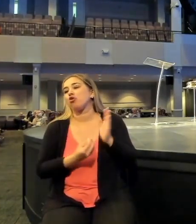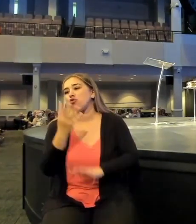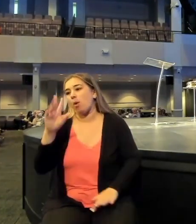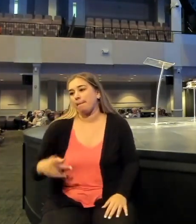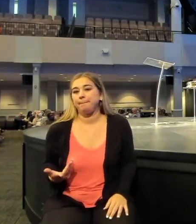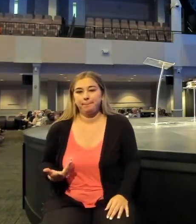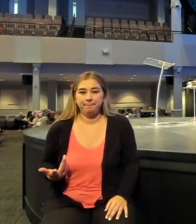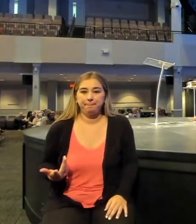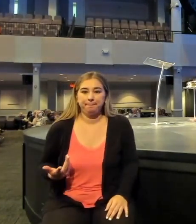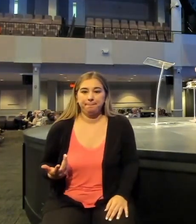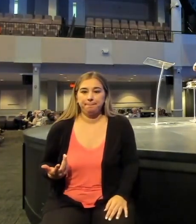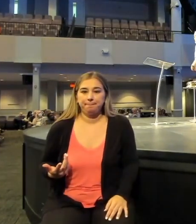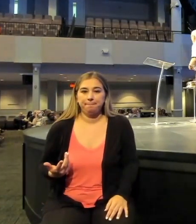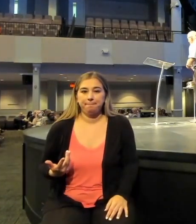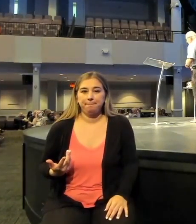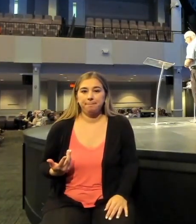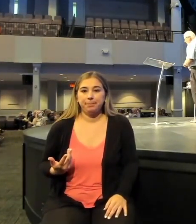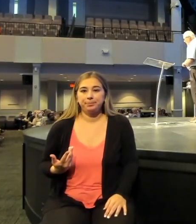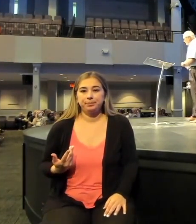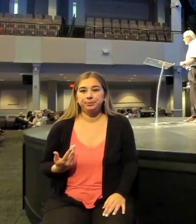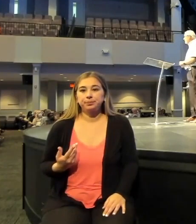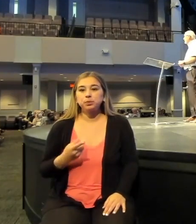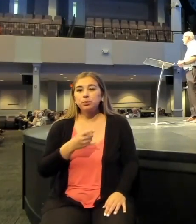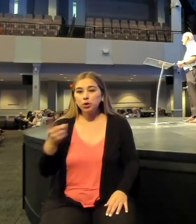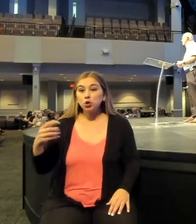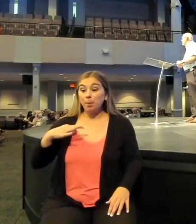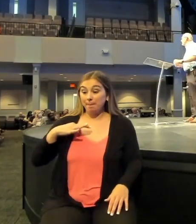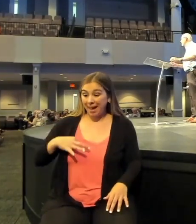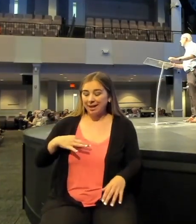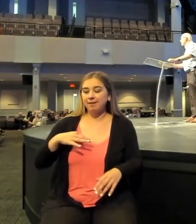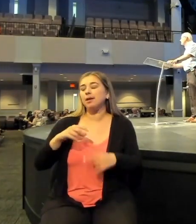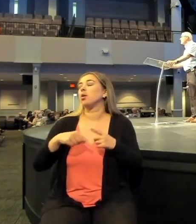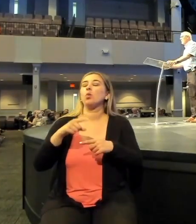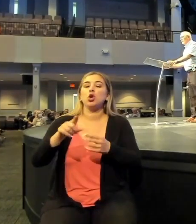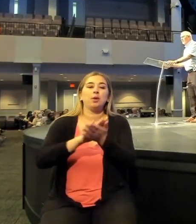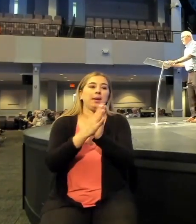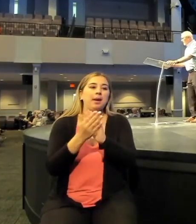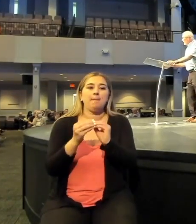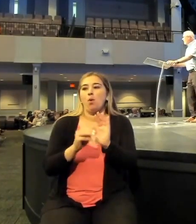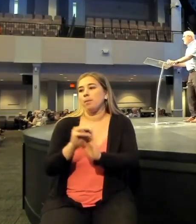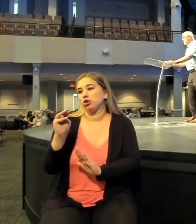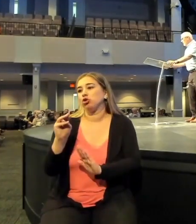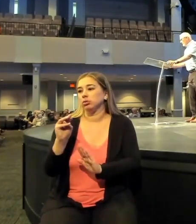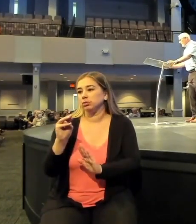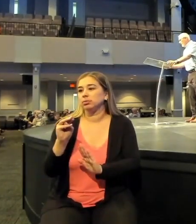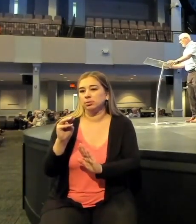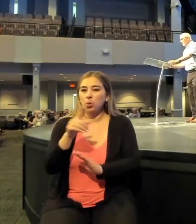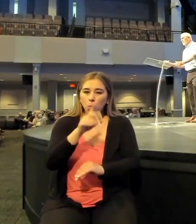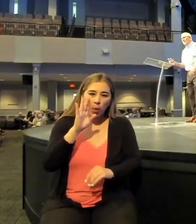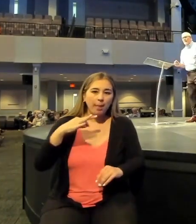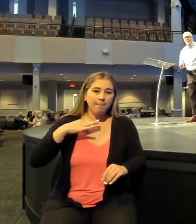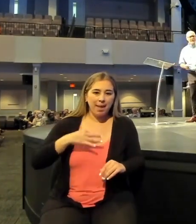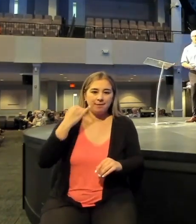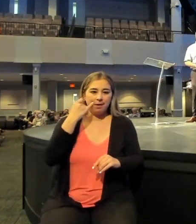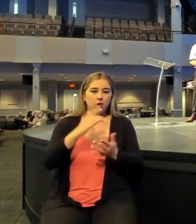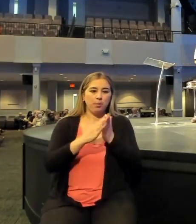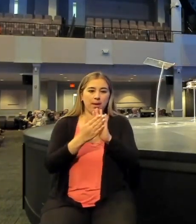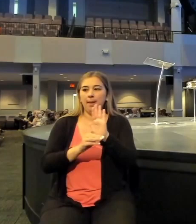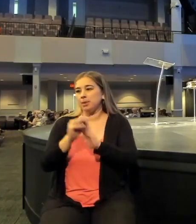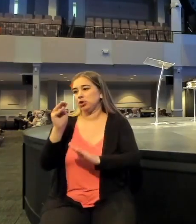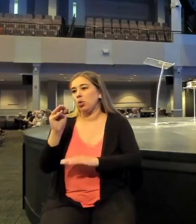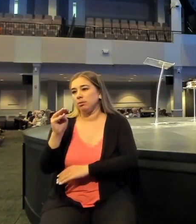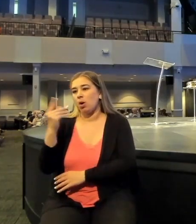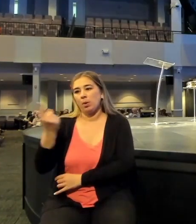grow up. You always benefit when you become more mature. Always benefit when you become